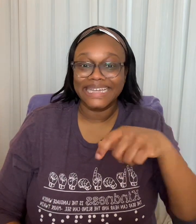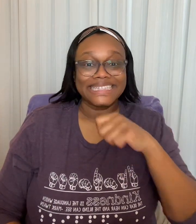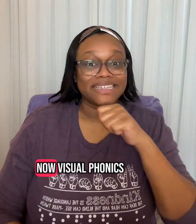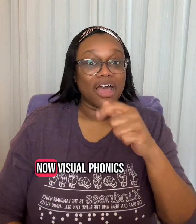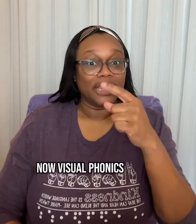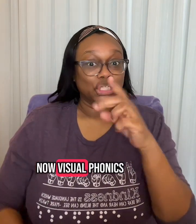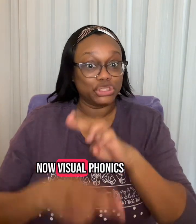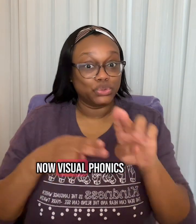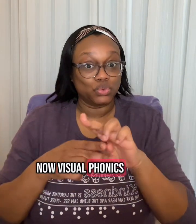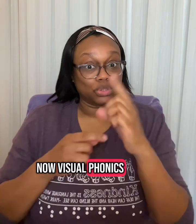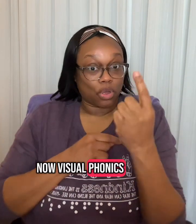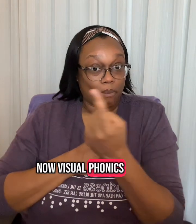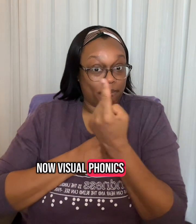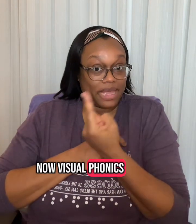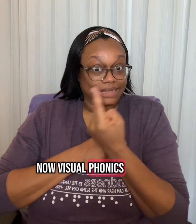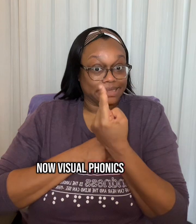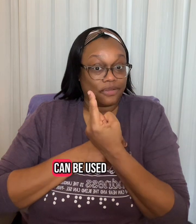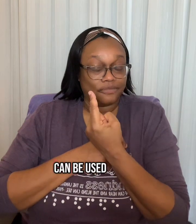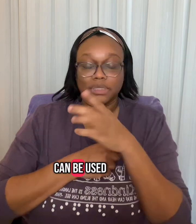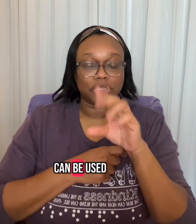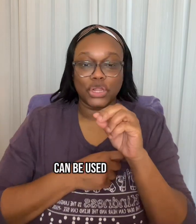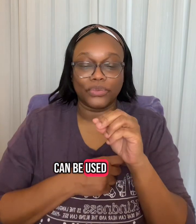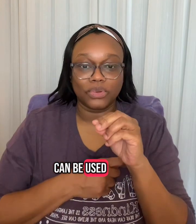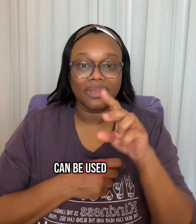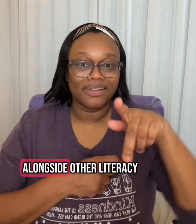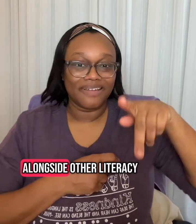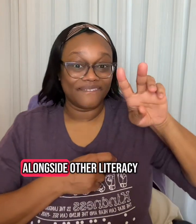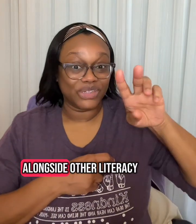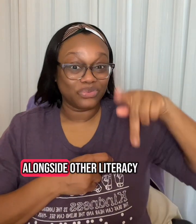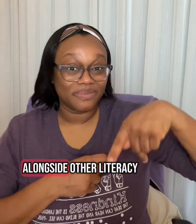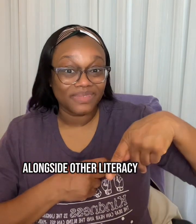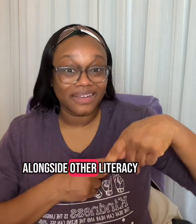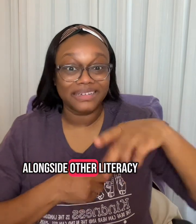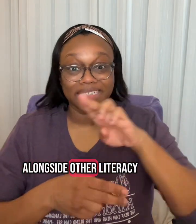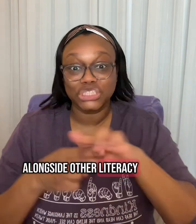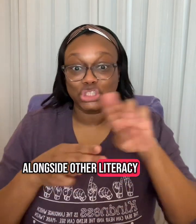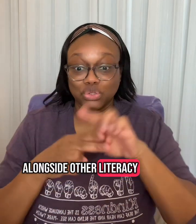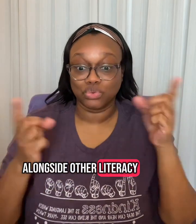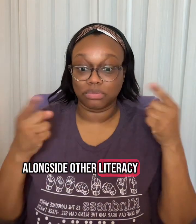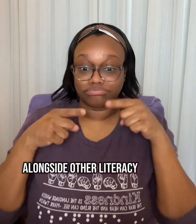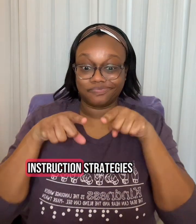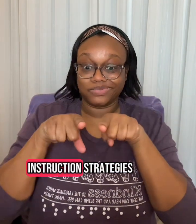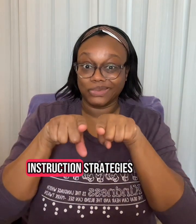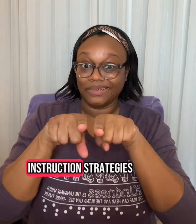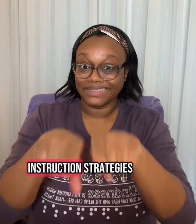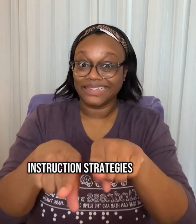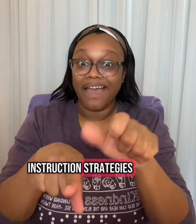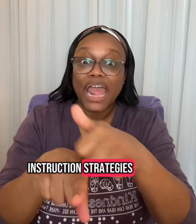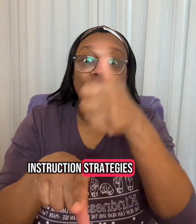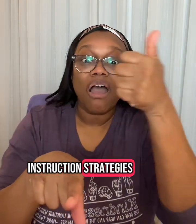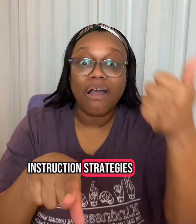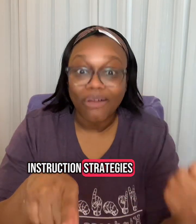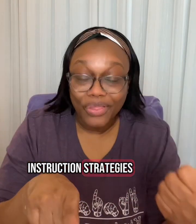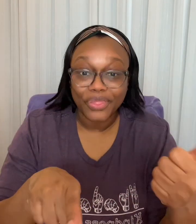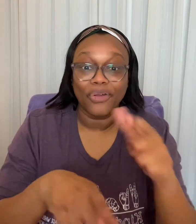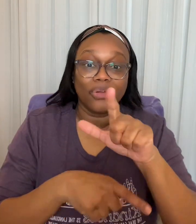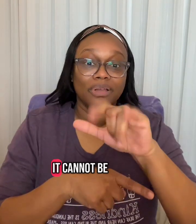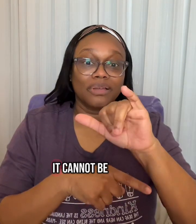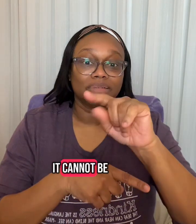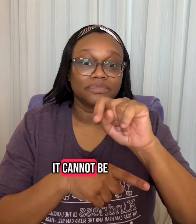Now, visual phonics can be used alongside other literacy instruction strategies. It cannot be